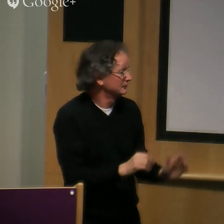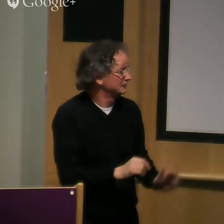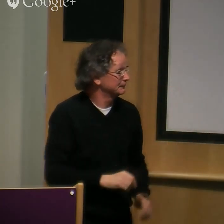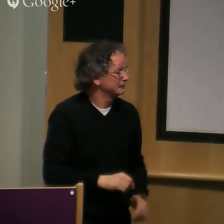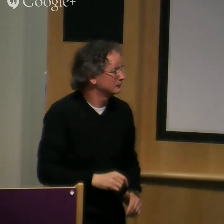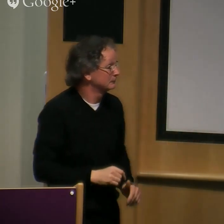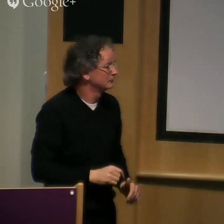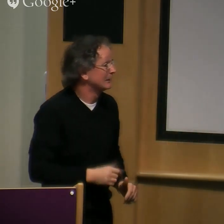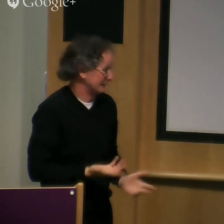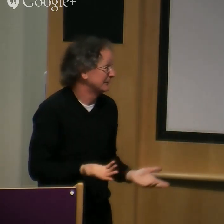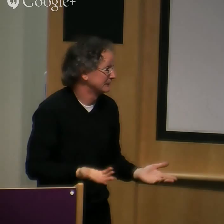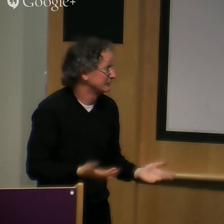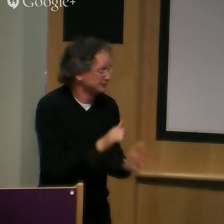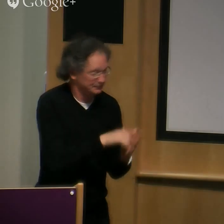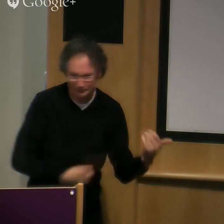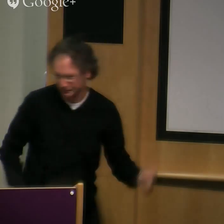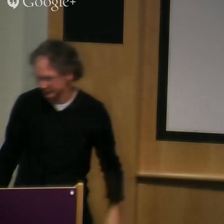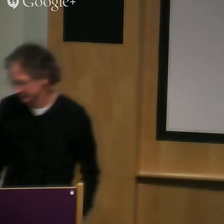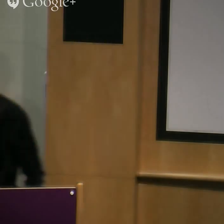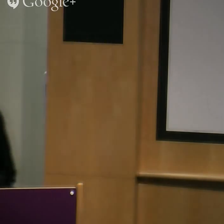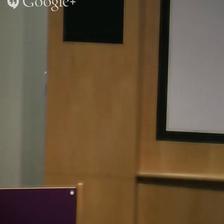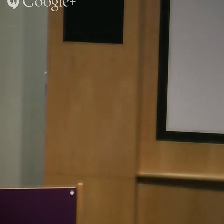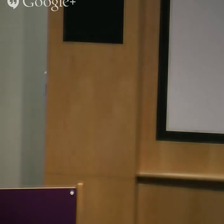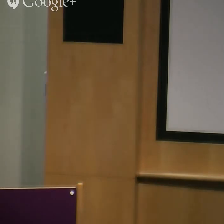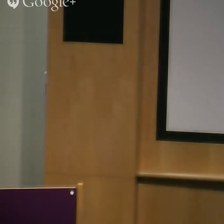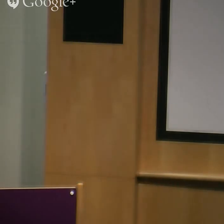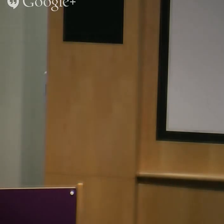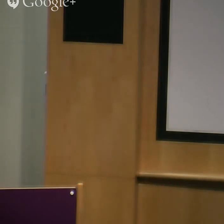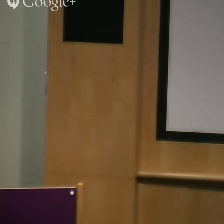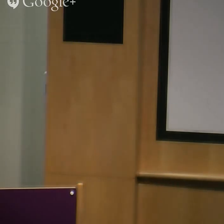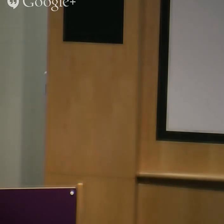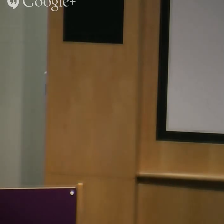project? Yes, will you publish a report?